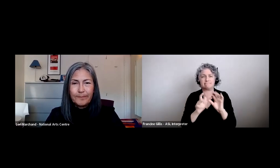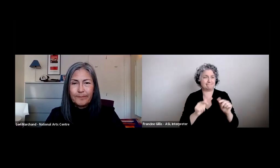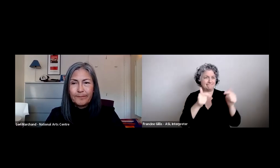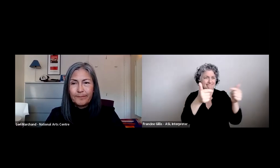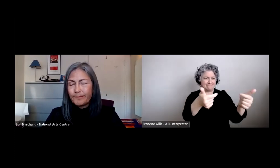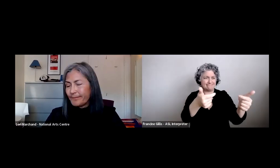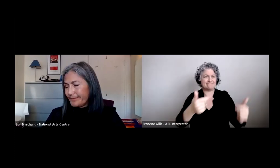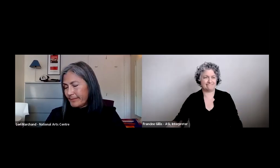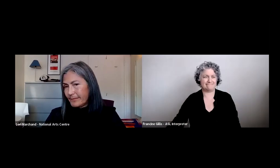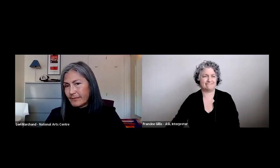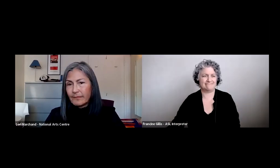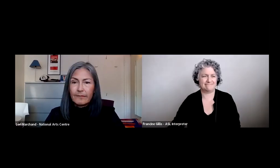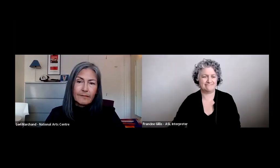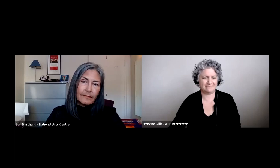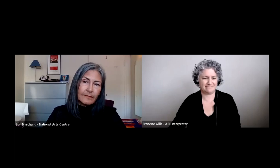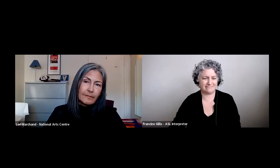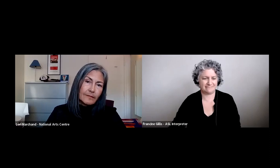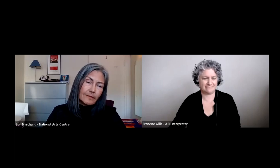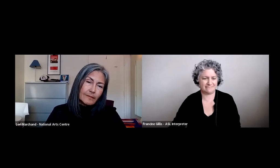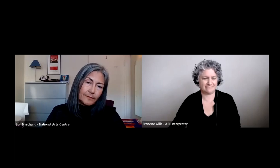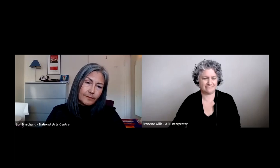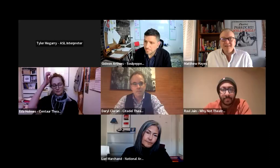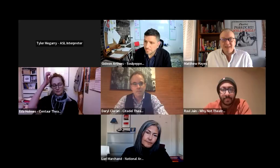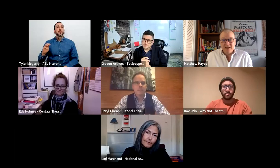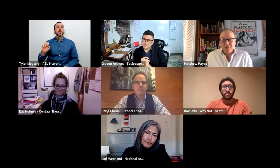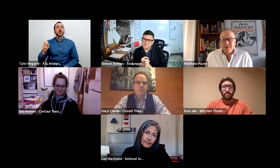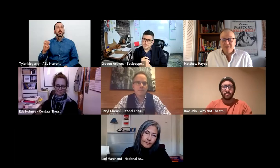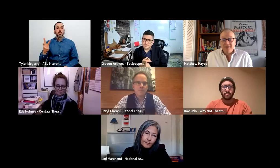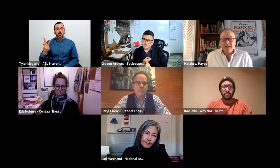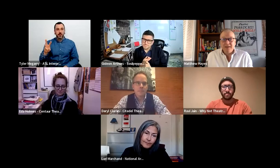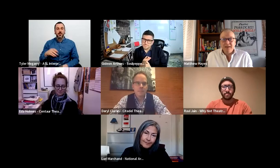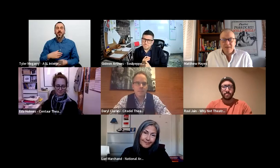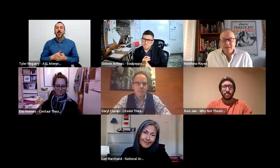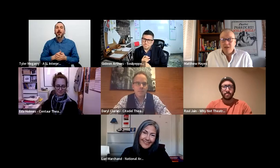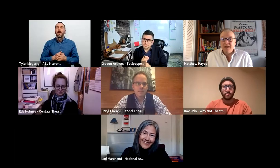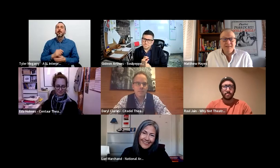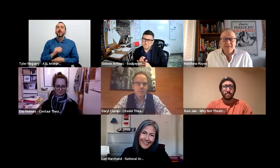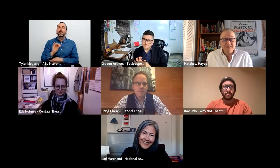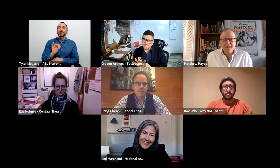So what you're saying is the answer lies in